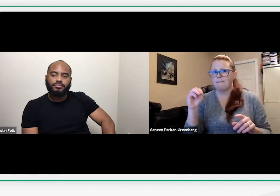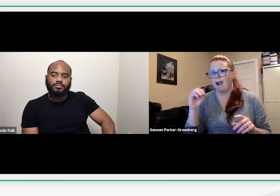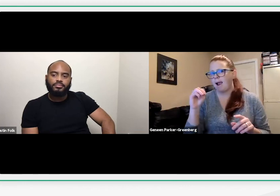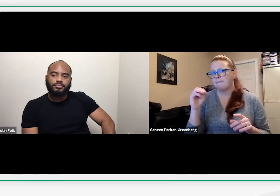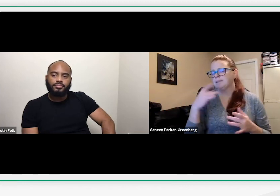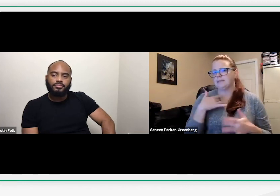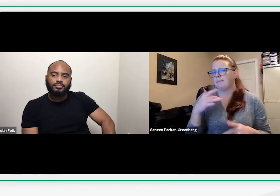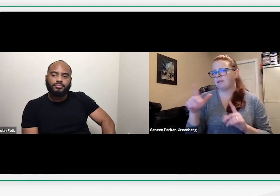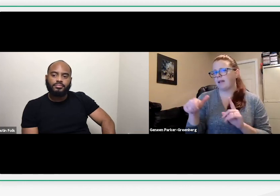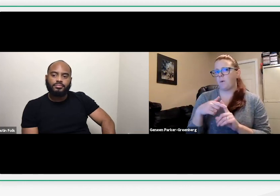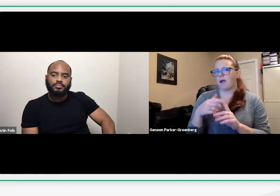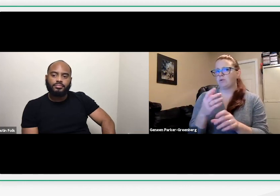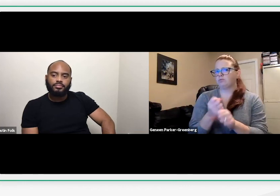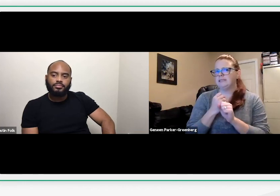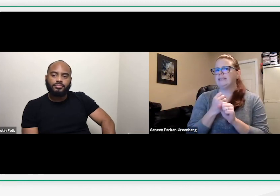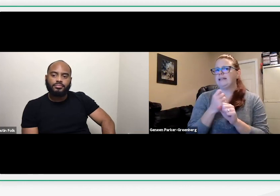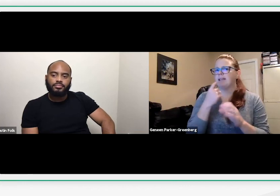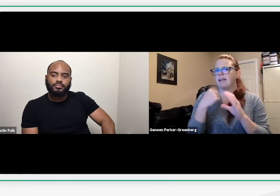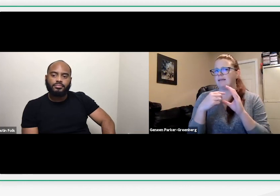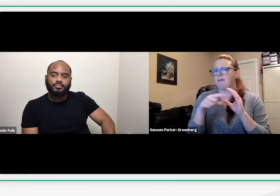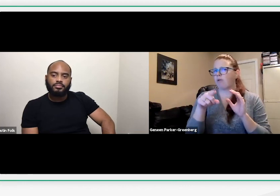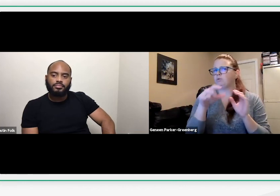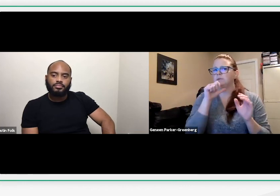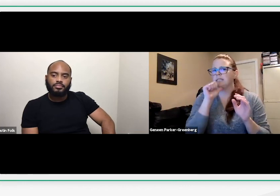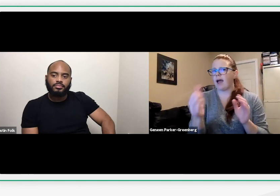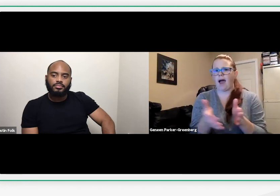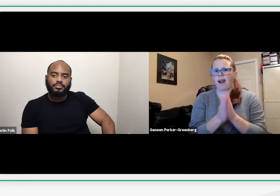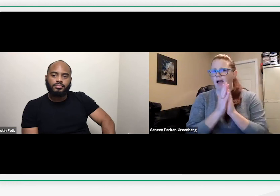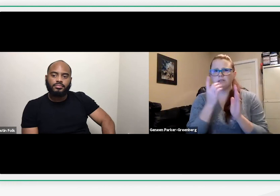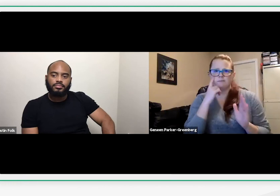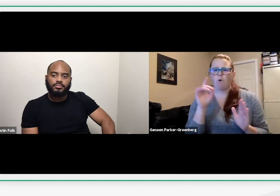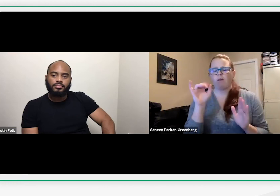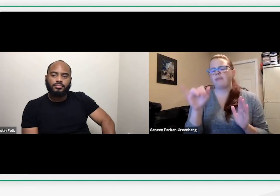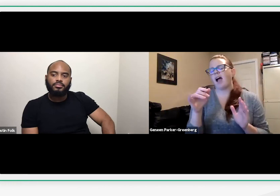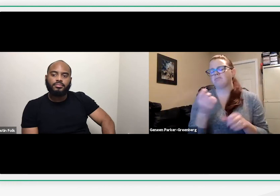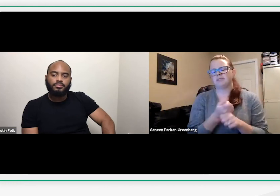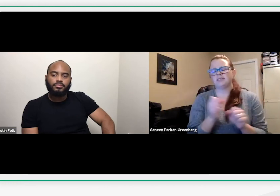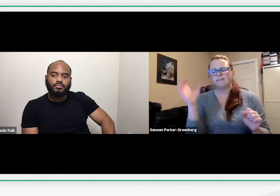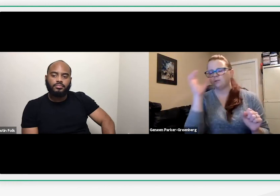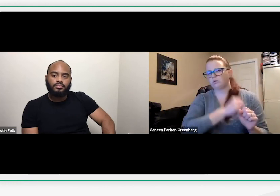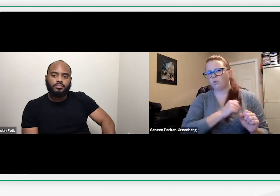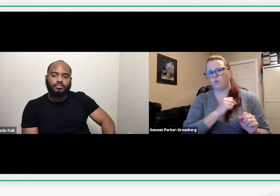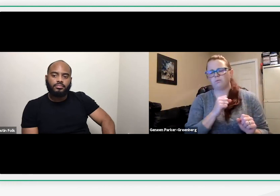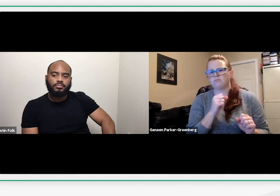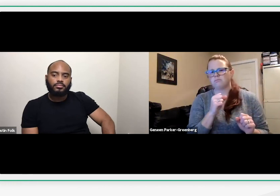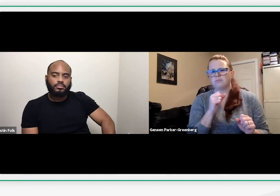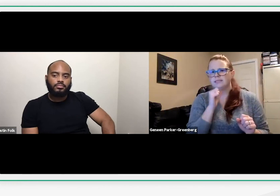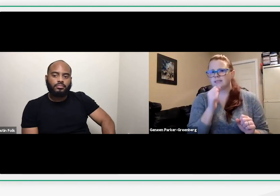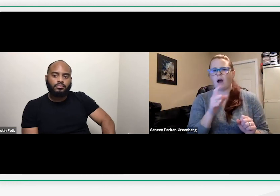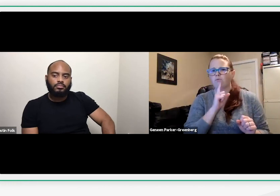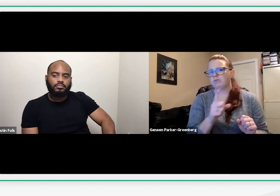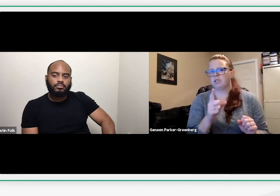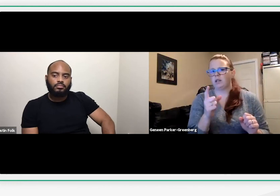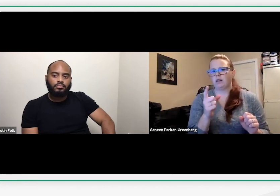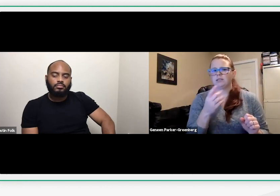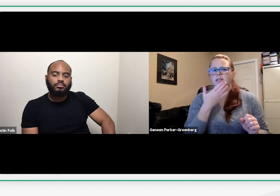hope I answered that question uh, accurately about spam that you receive. It's when you get emails that you did not